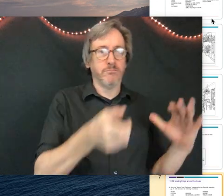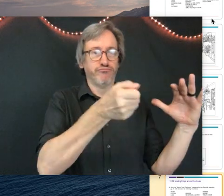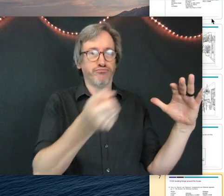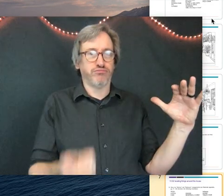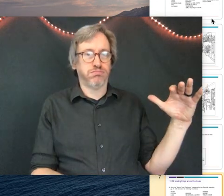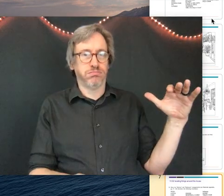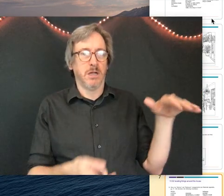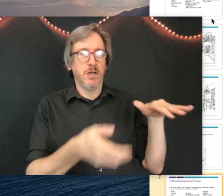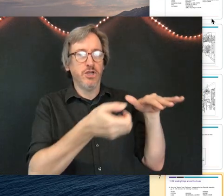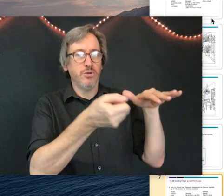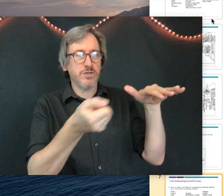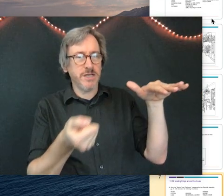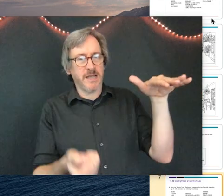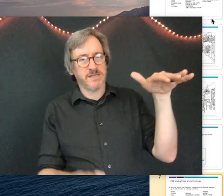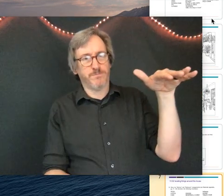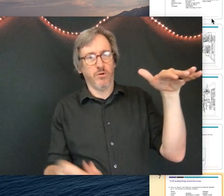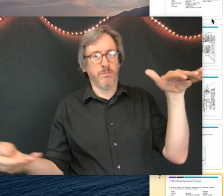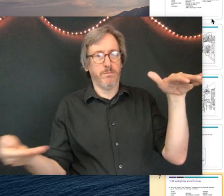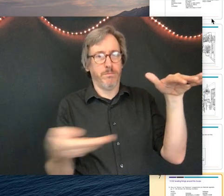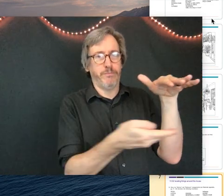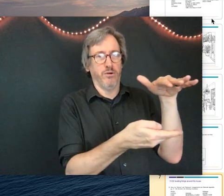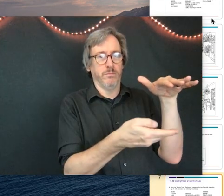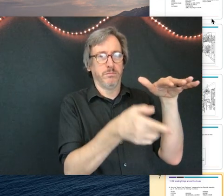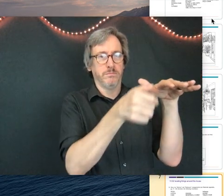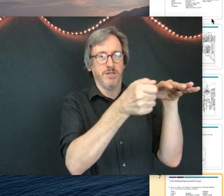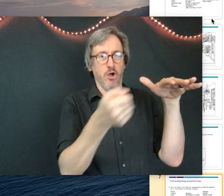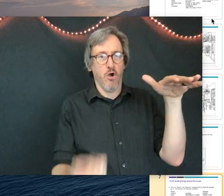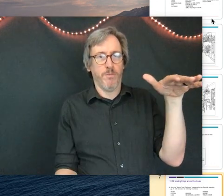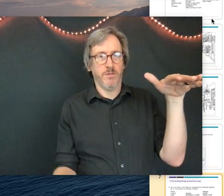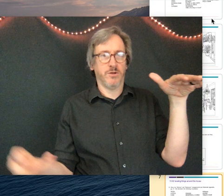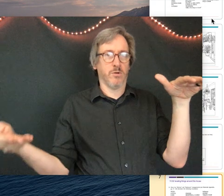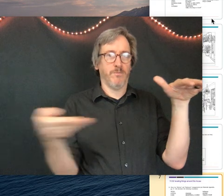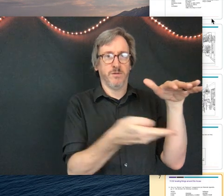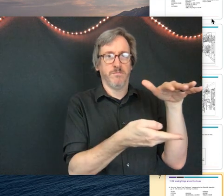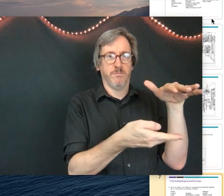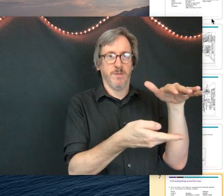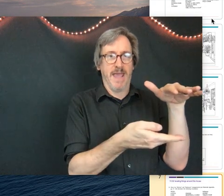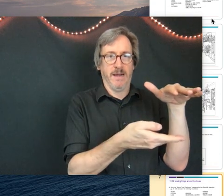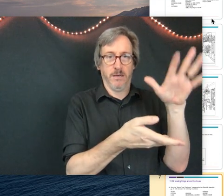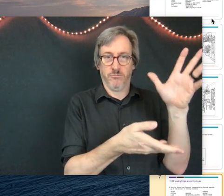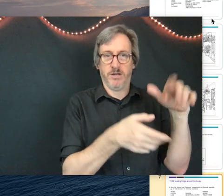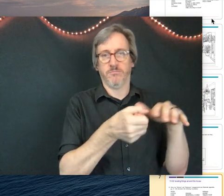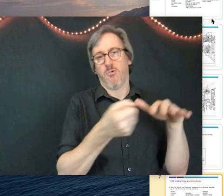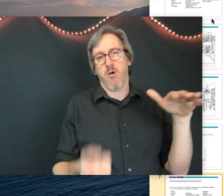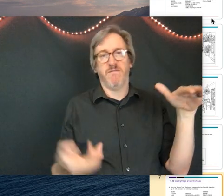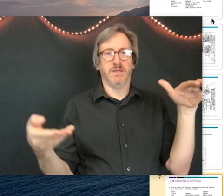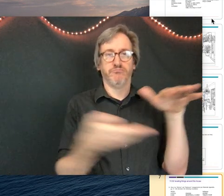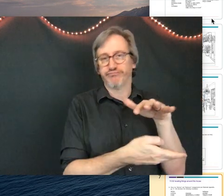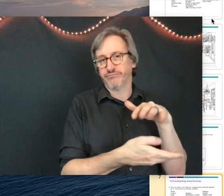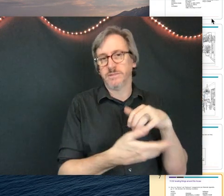Oven. Usually it's boom, boom. Open the door, put the pan in, right?